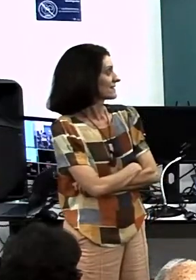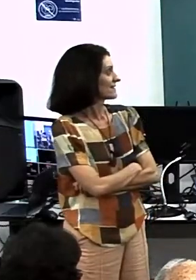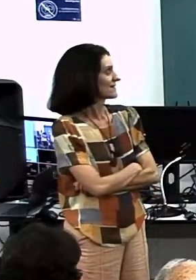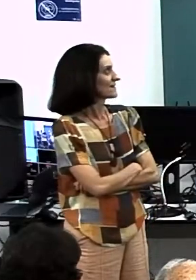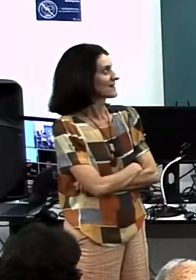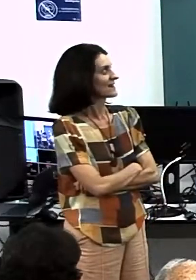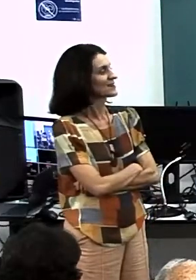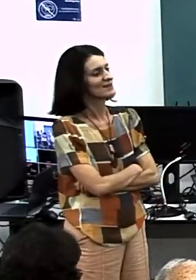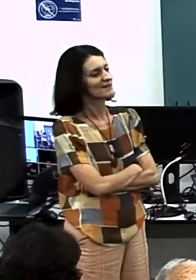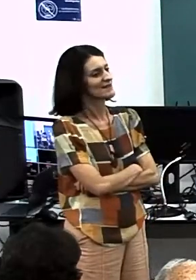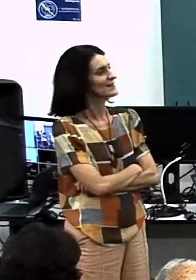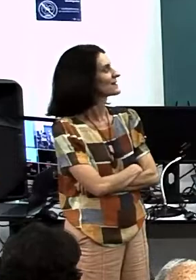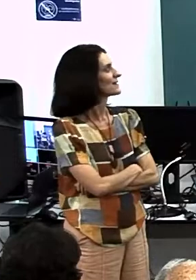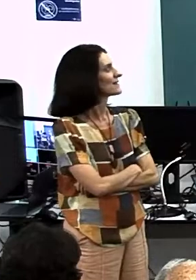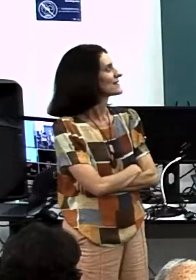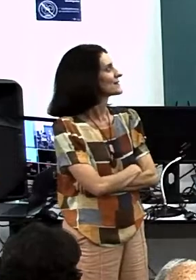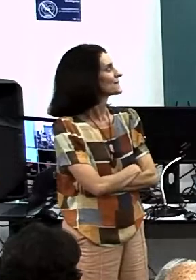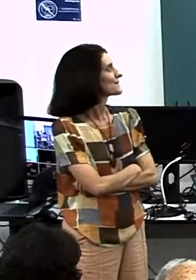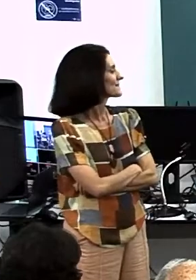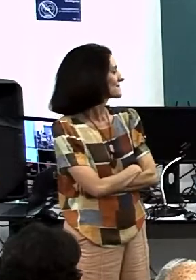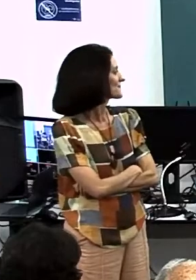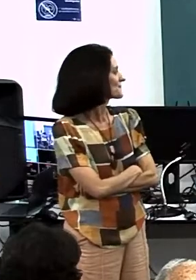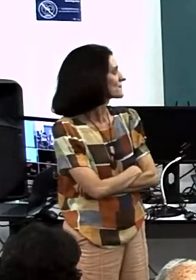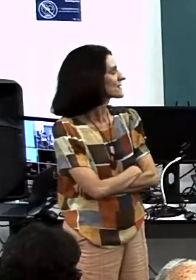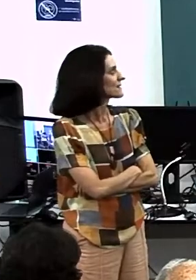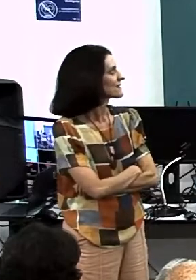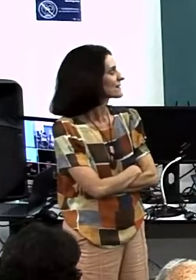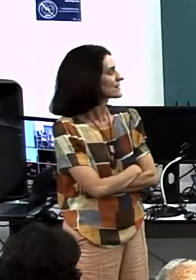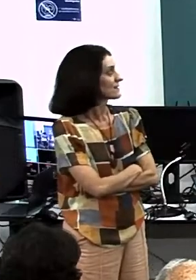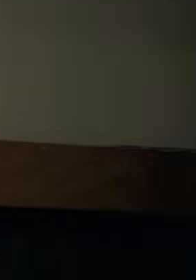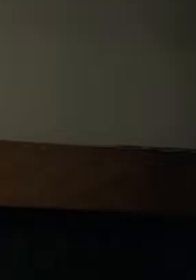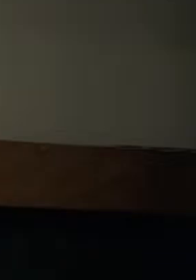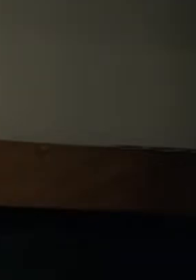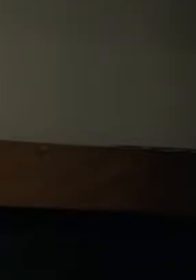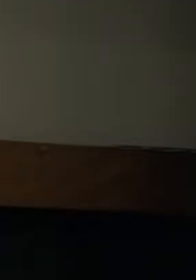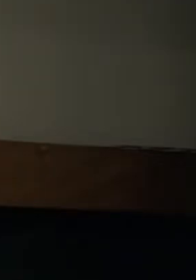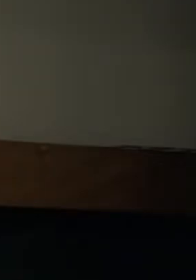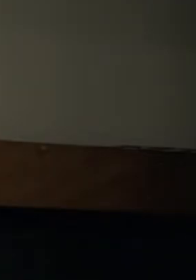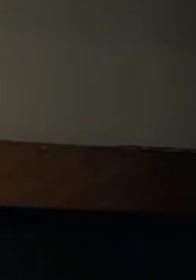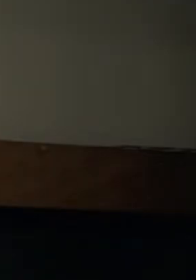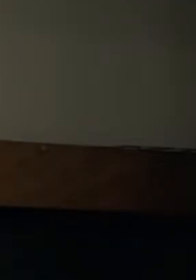the syllable. The syllable is kit.